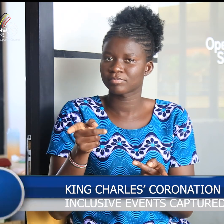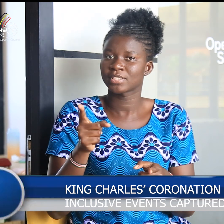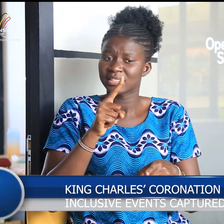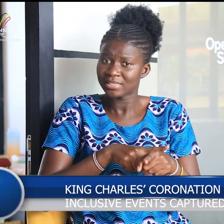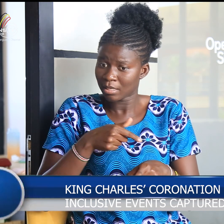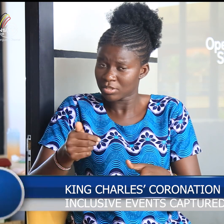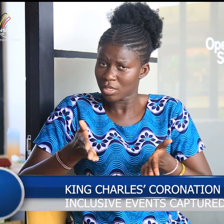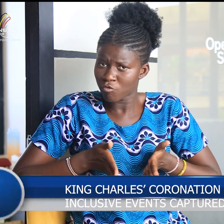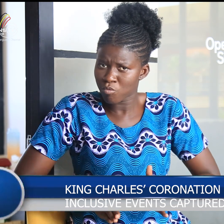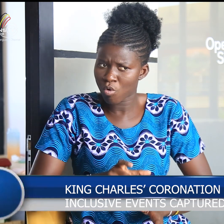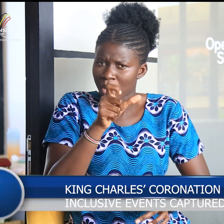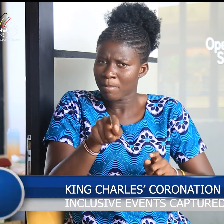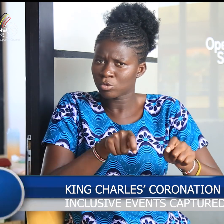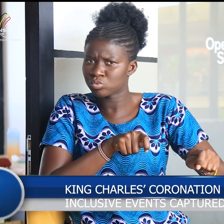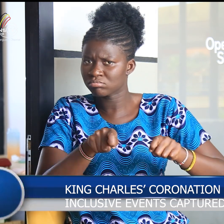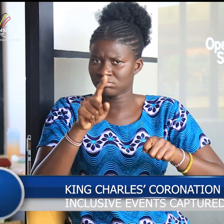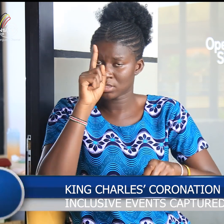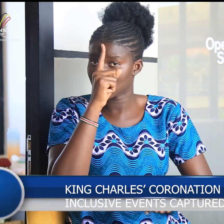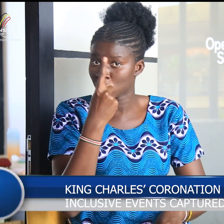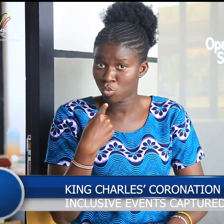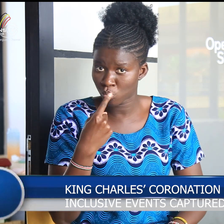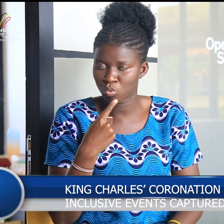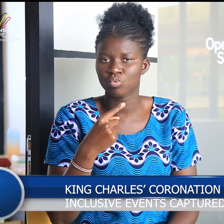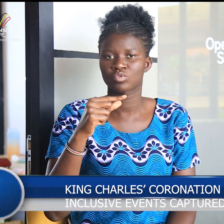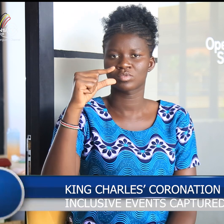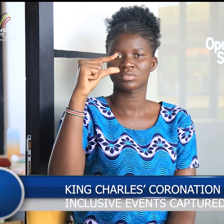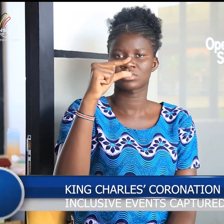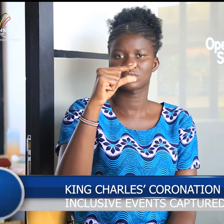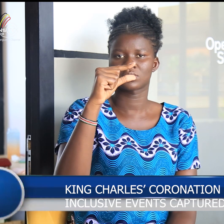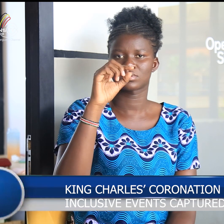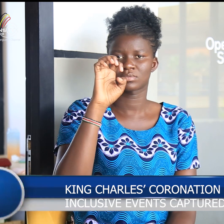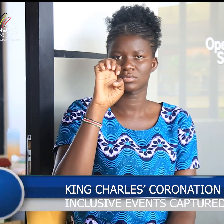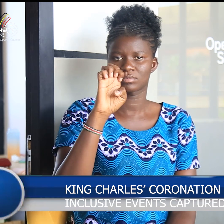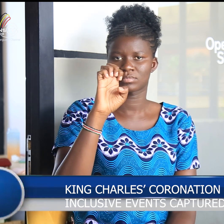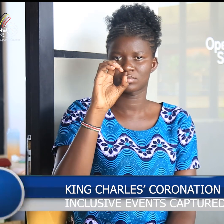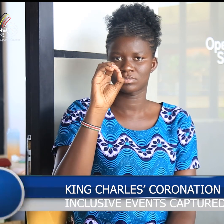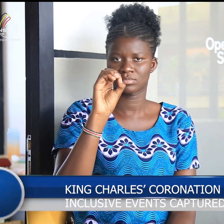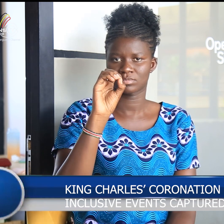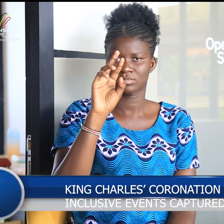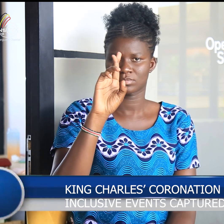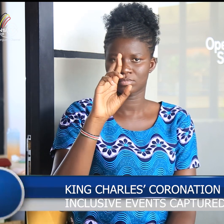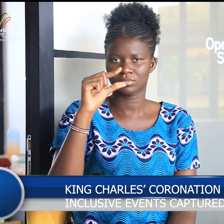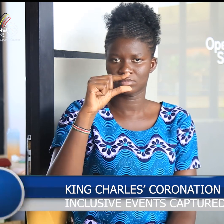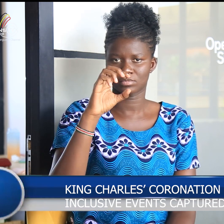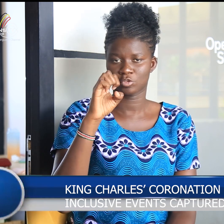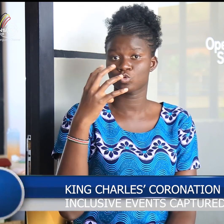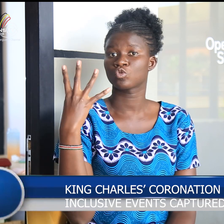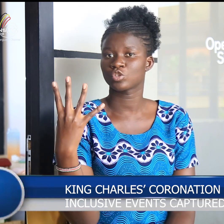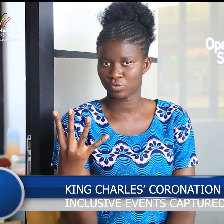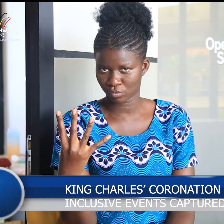In the palace. The time he was born, his grandfather was the one who was the king, called